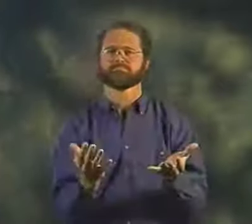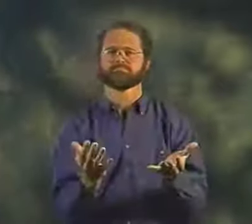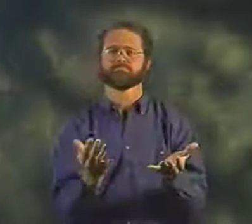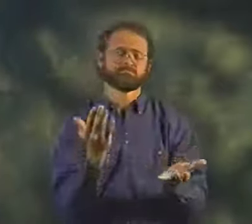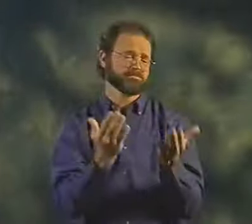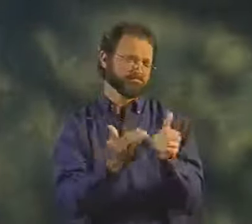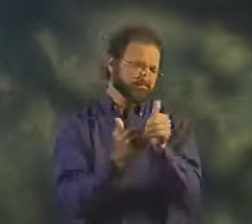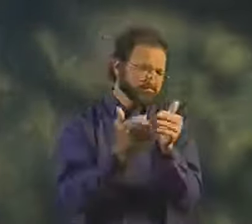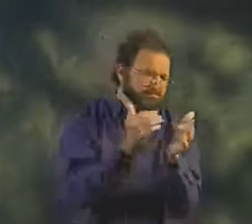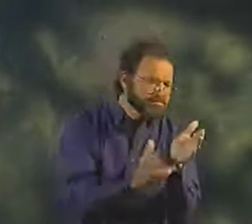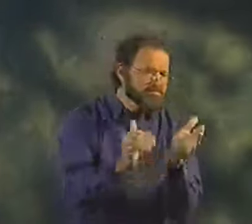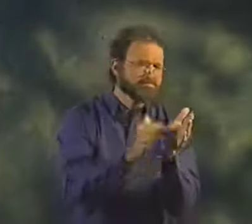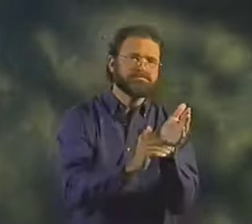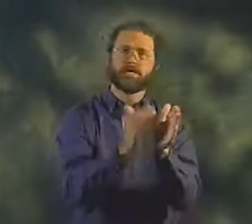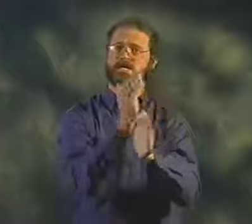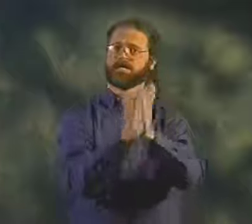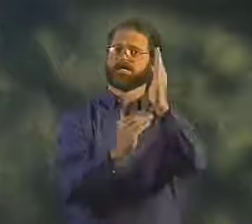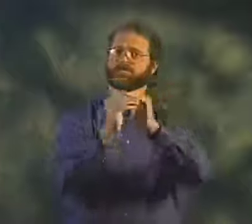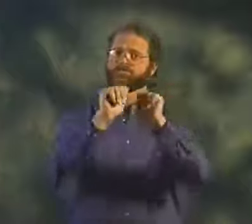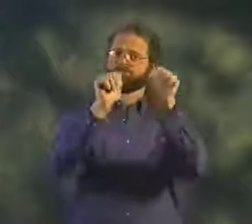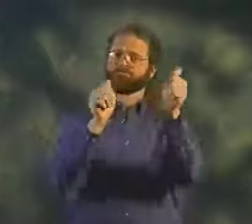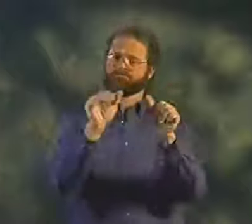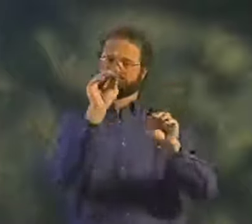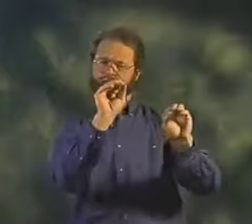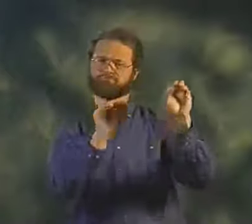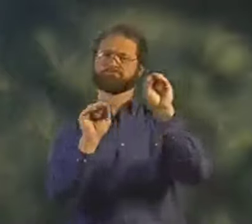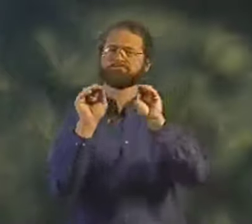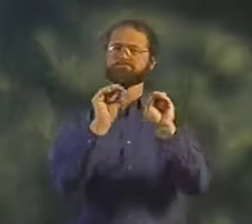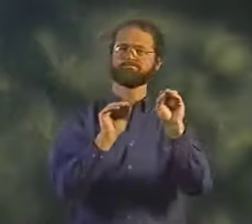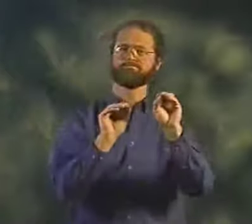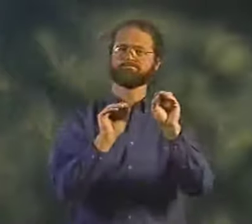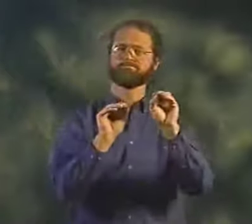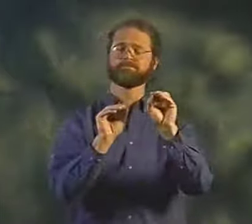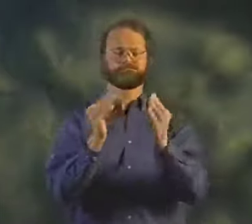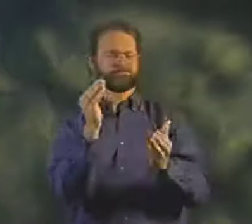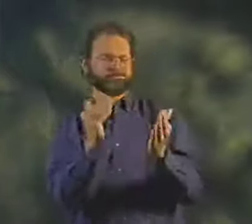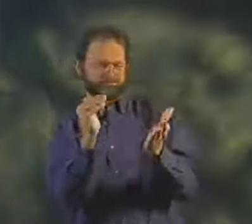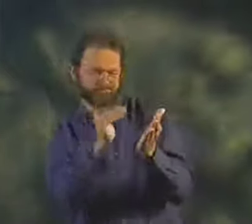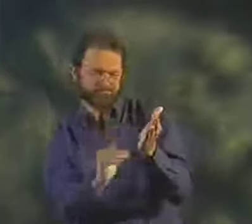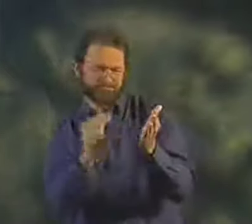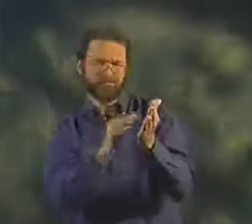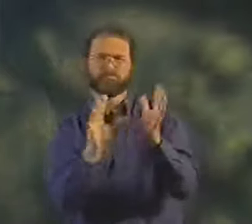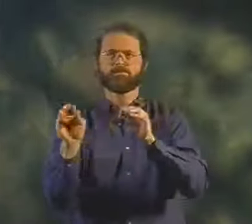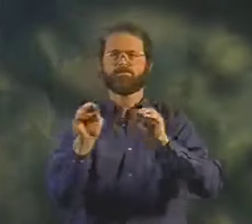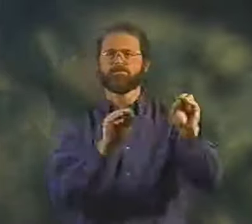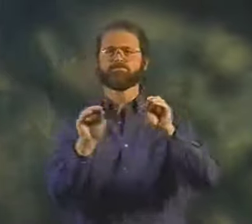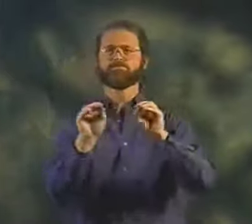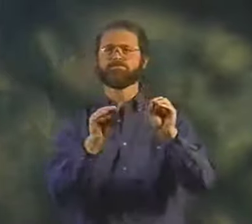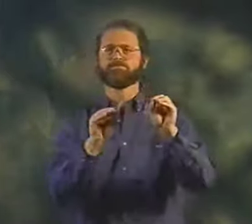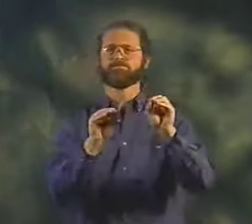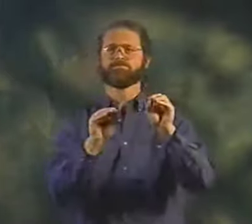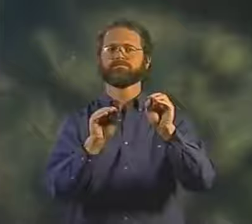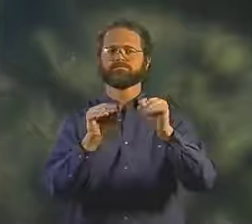rhythms possible in the creation of poetry in ASL. You will see how each work makes use of the repetition of hand